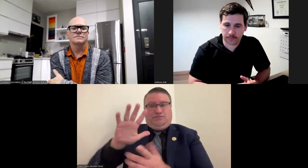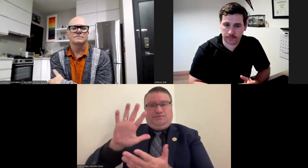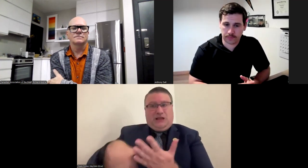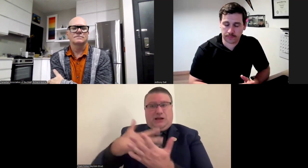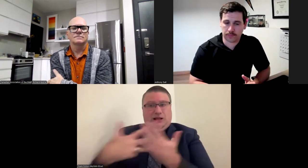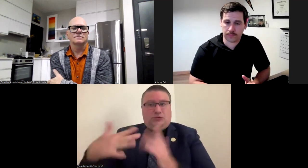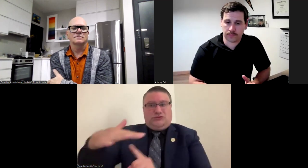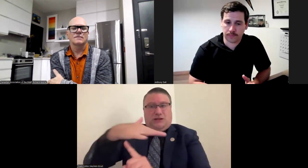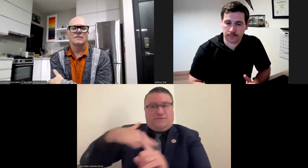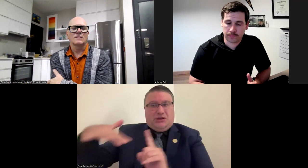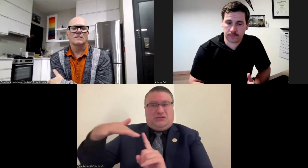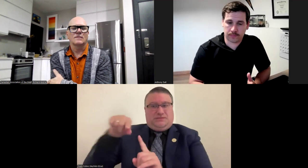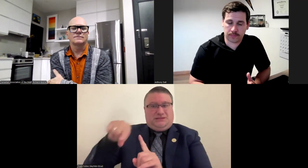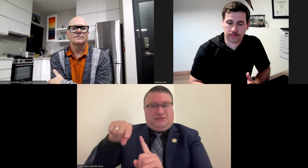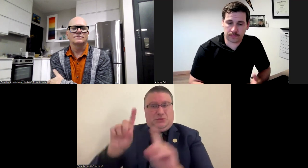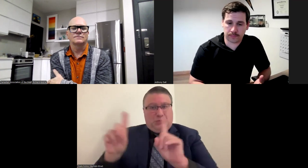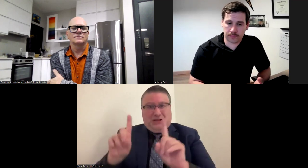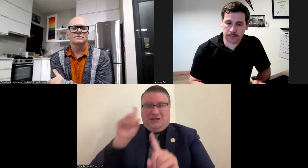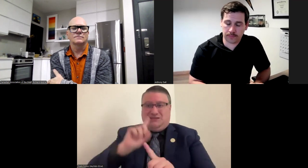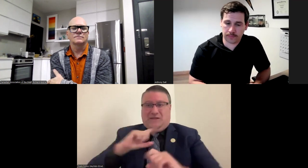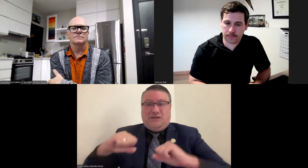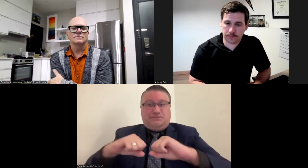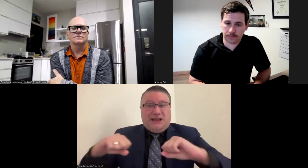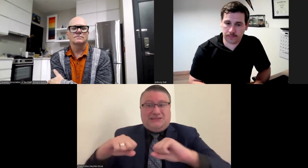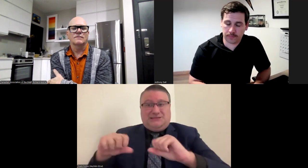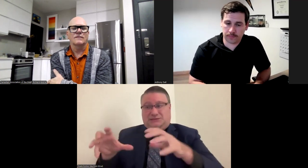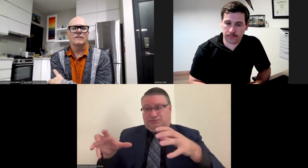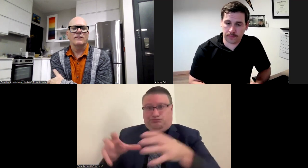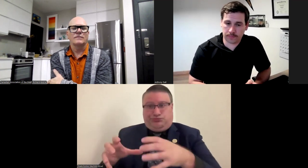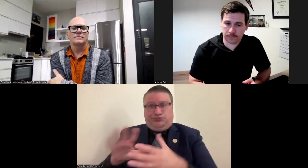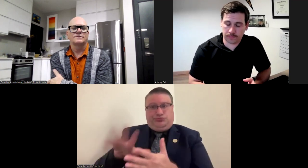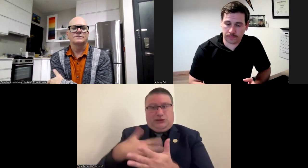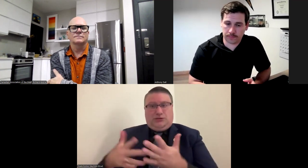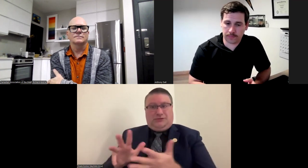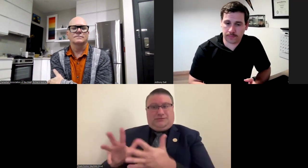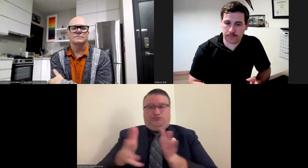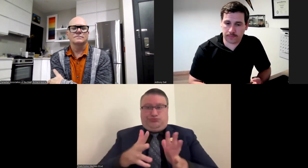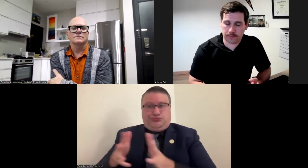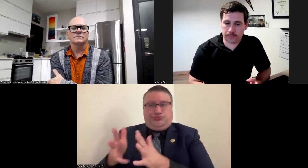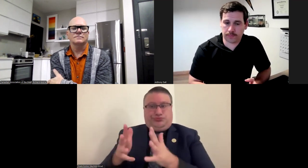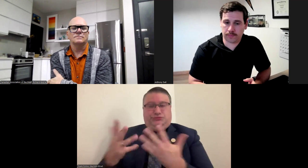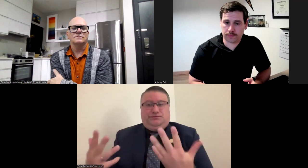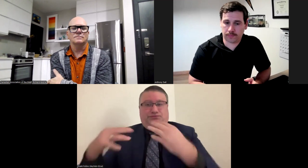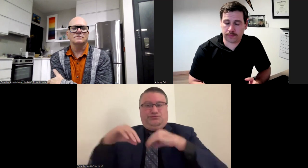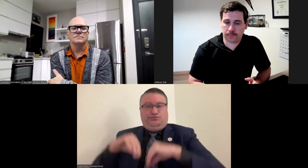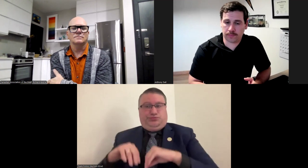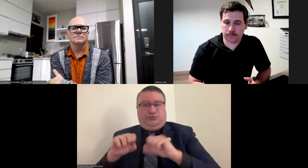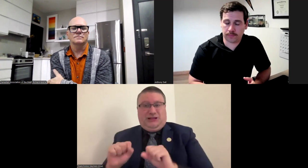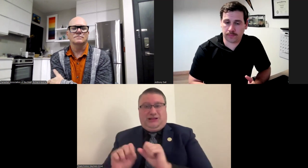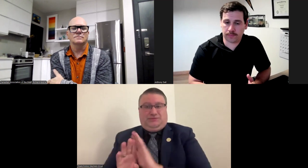will have access to sign language environments. So they're able to have a space where they're able to converse